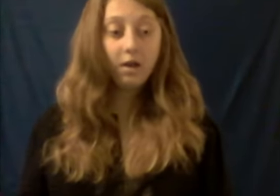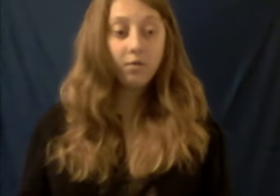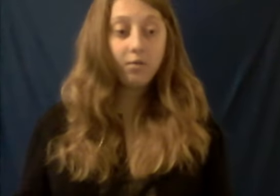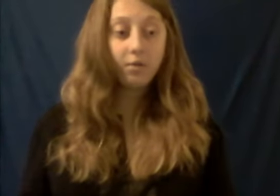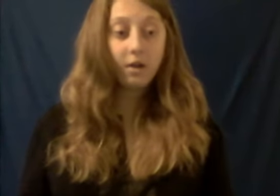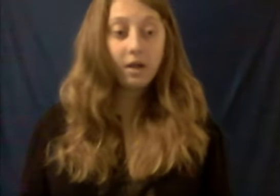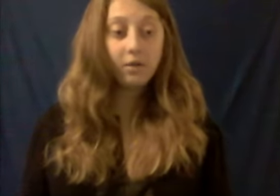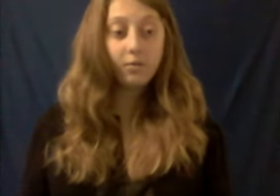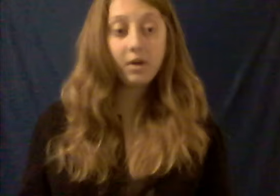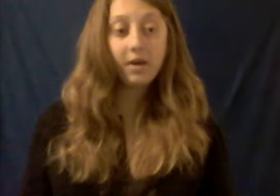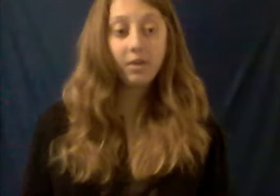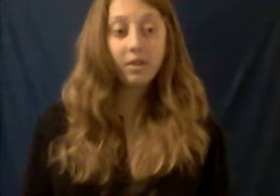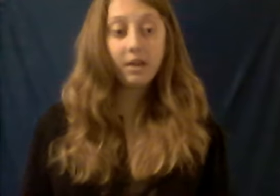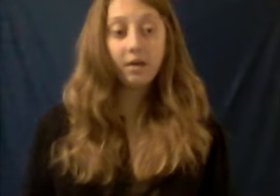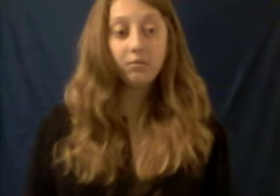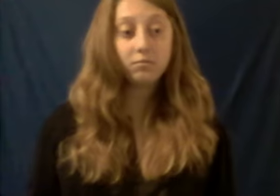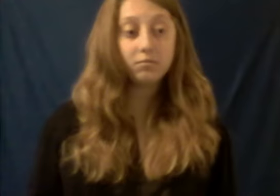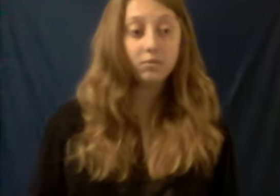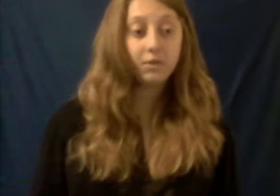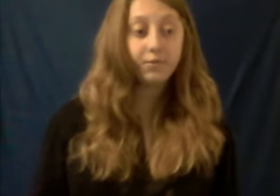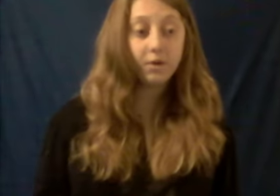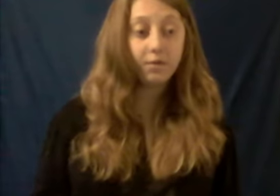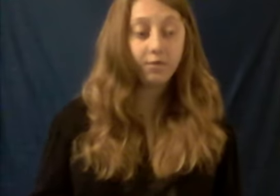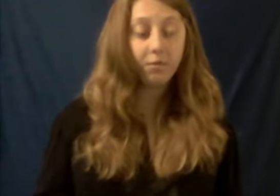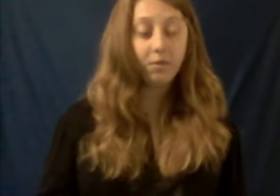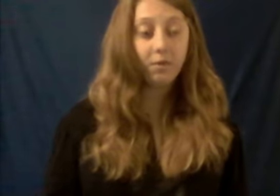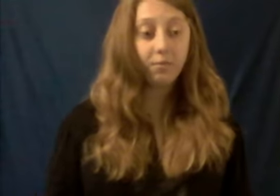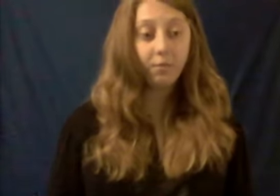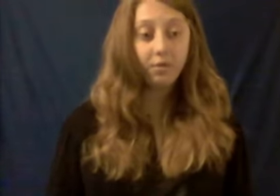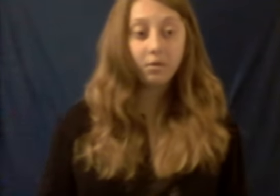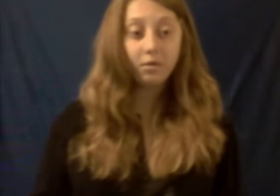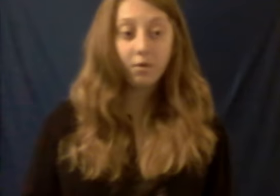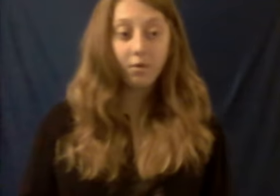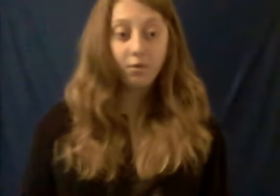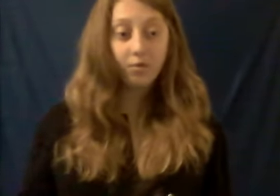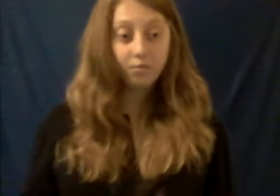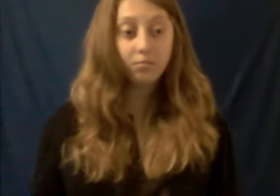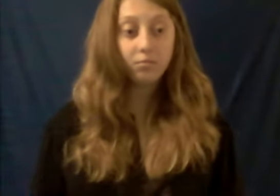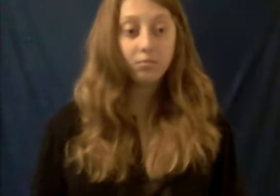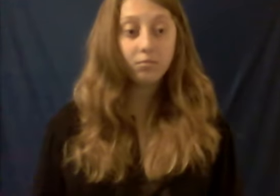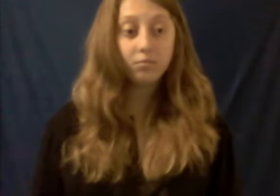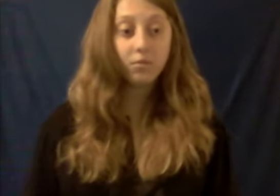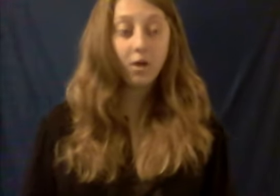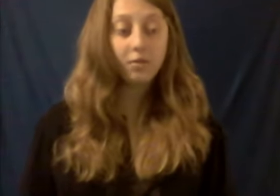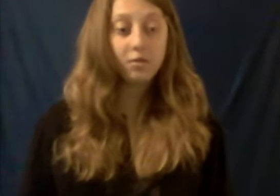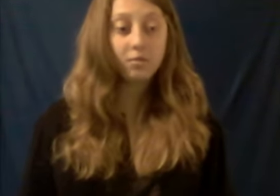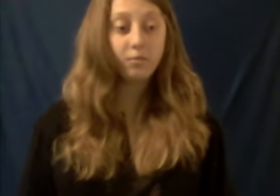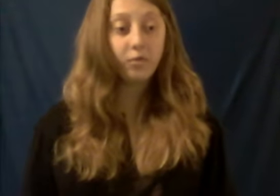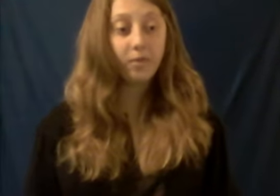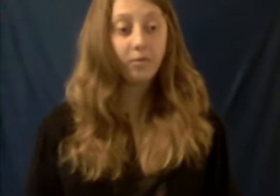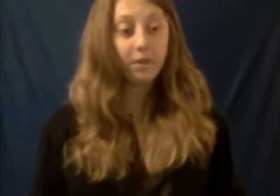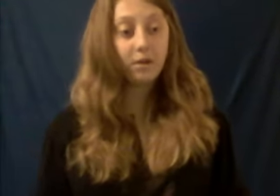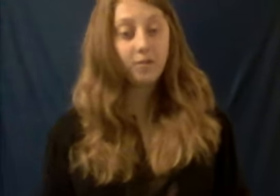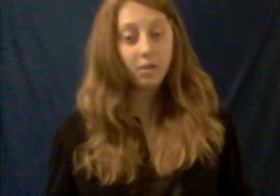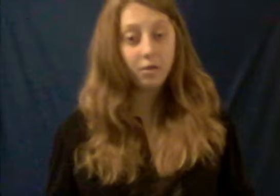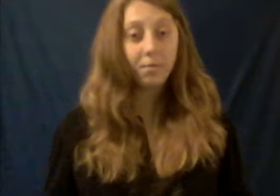how I can work everything out in regards to food stamps with those other responsibilities, other